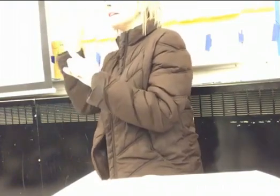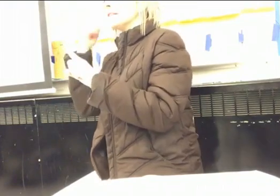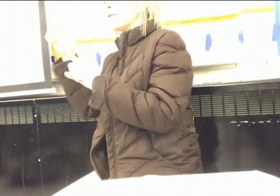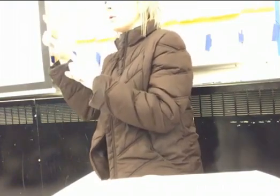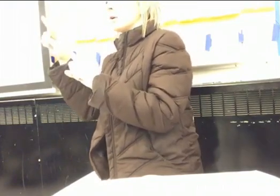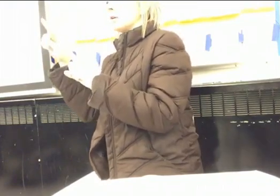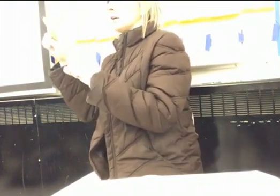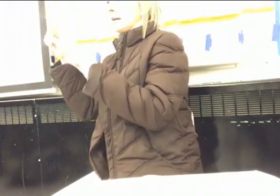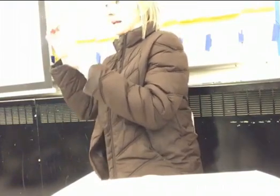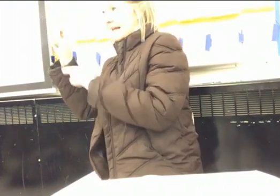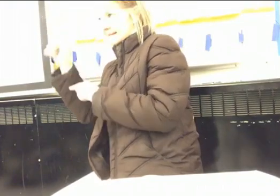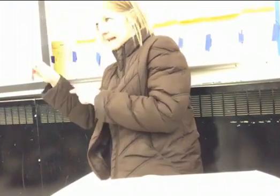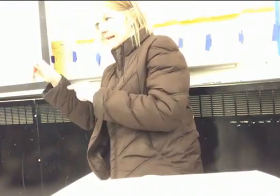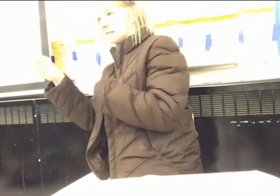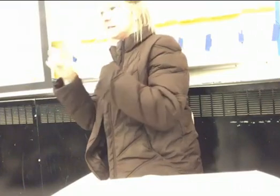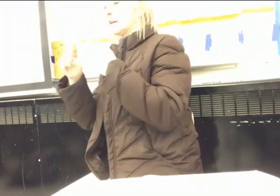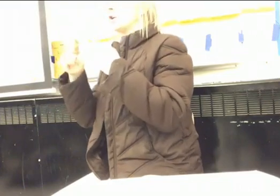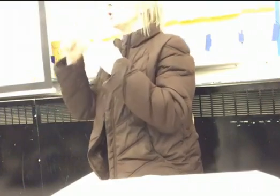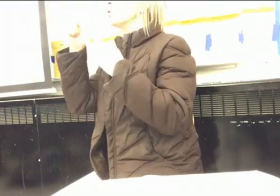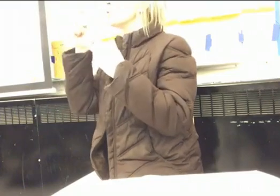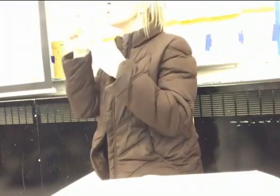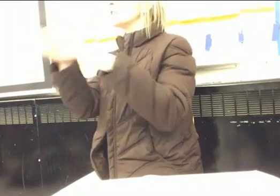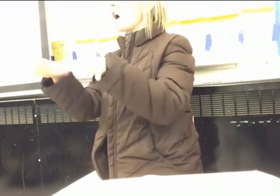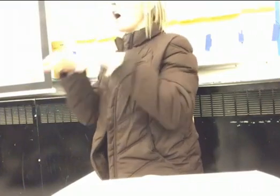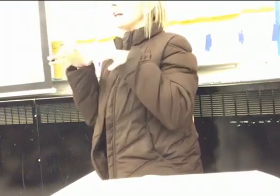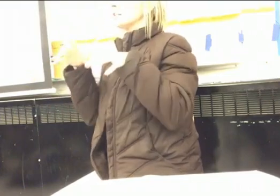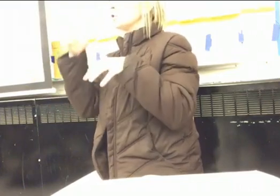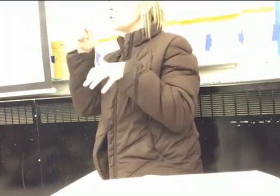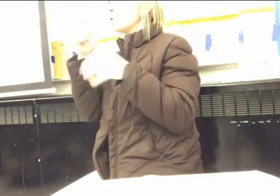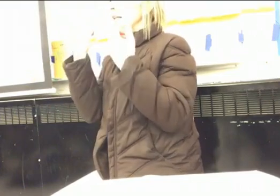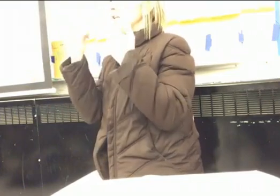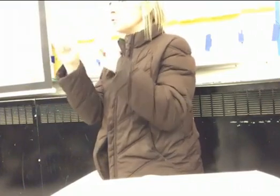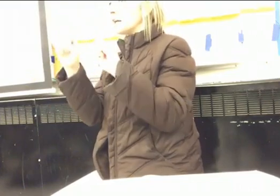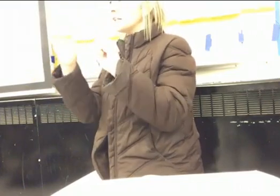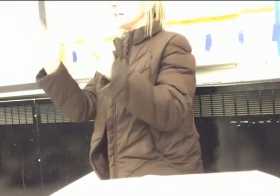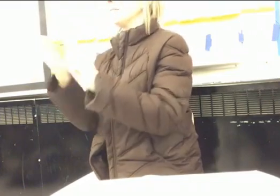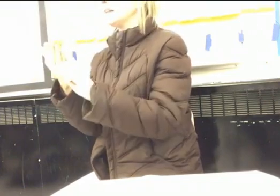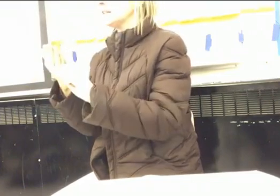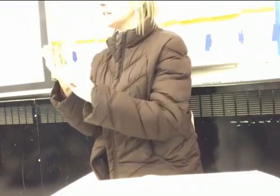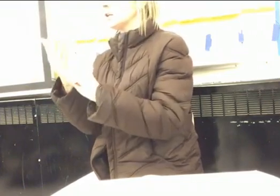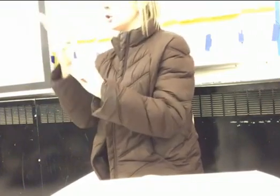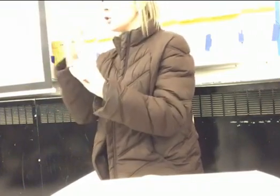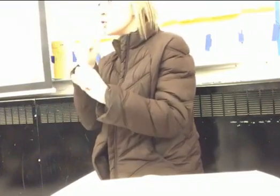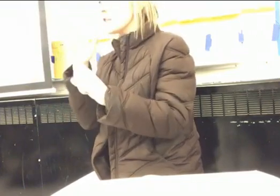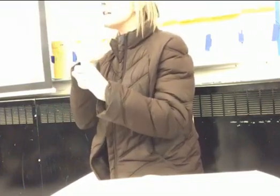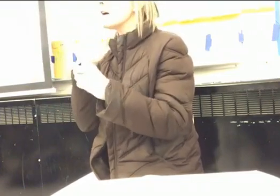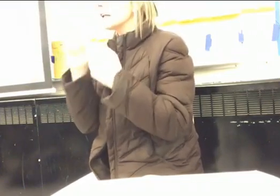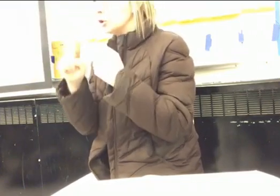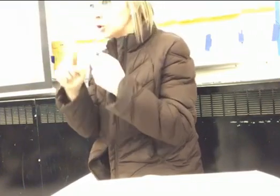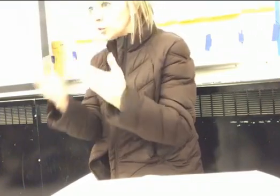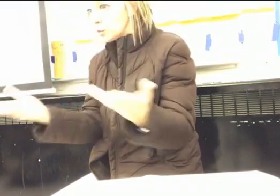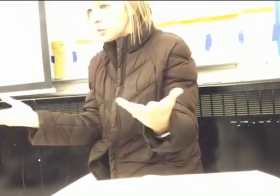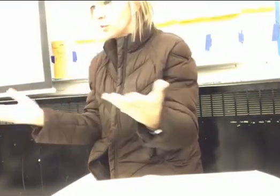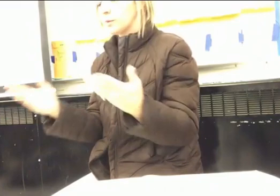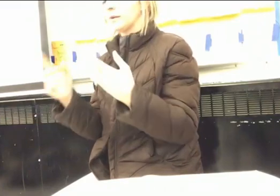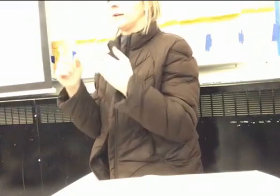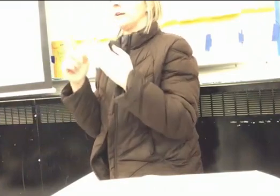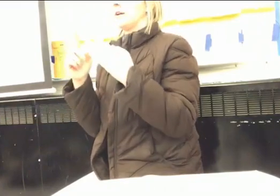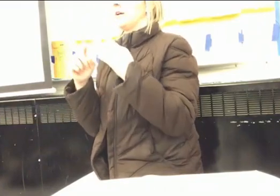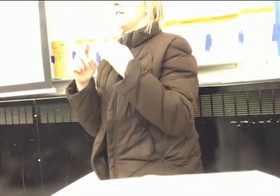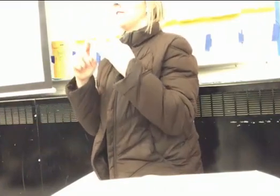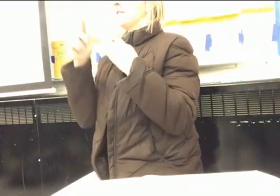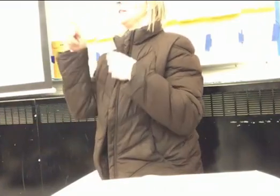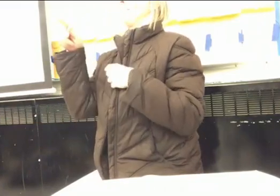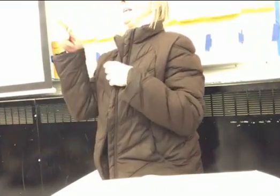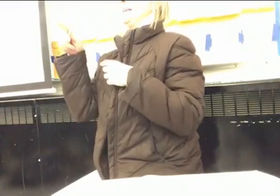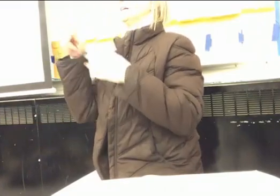On the second one is intended audience. Who do you think this is trying to convince, or who are they trying to talk to? The first P is going to